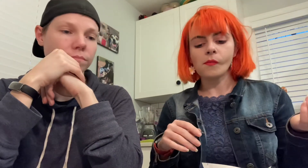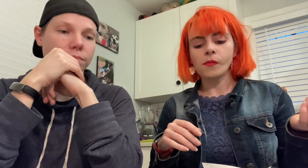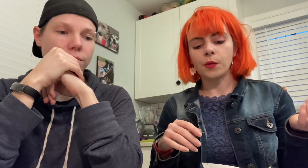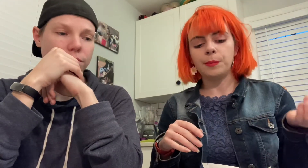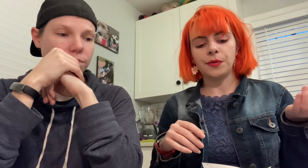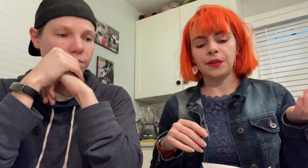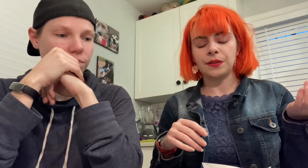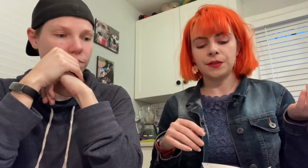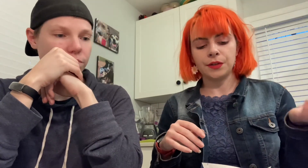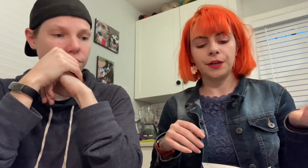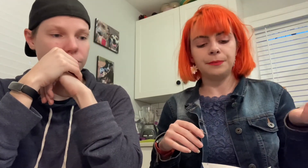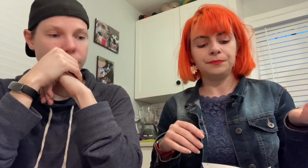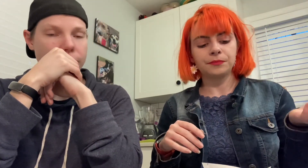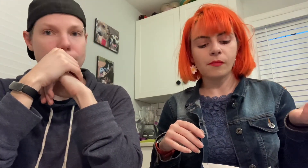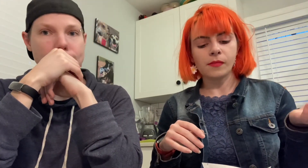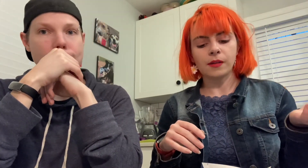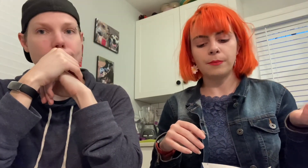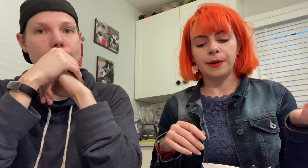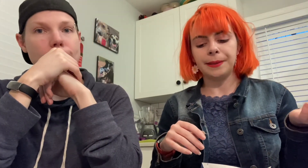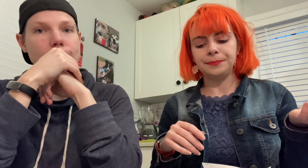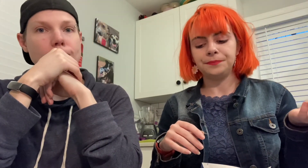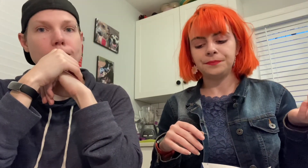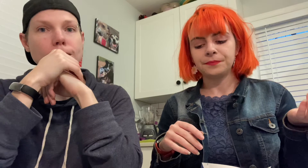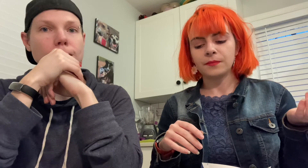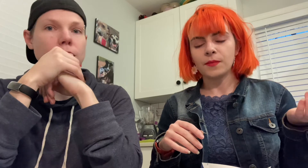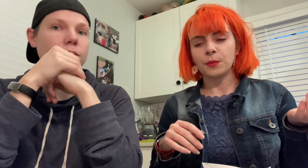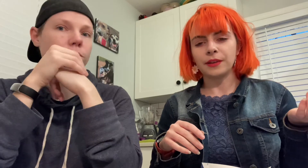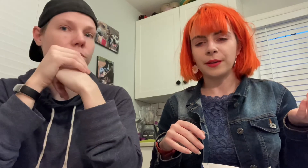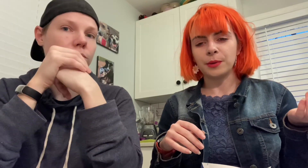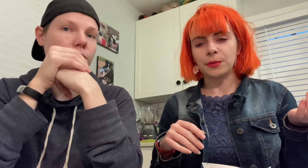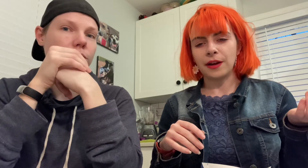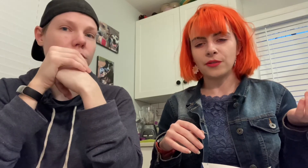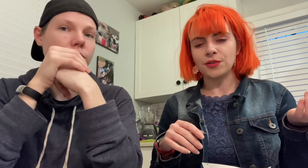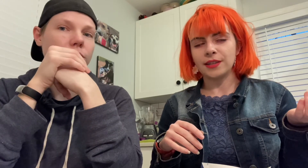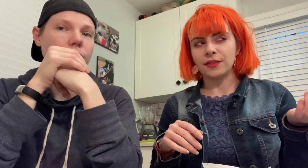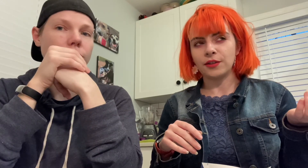We both think that it's good, but we're like, we would rather just eat the cookie